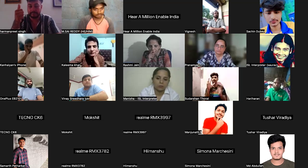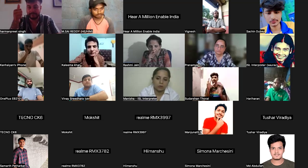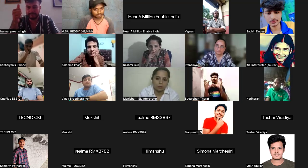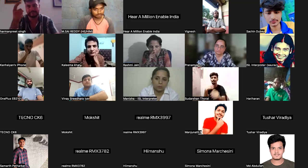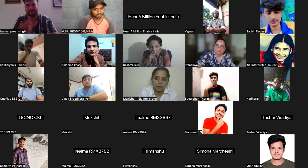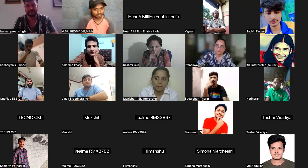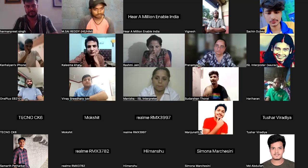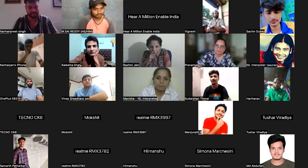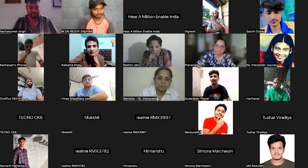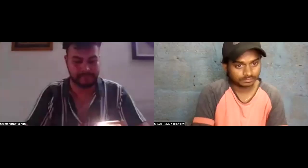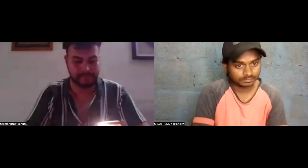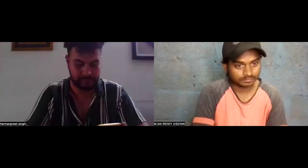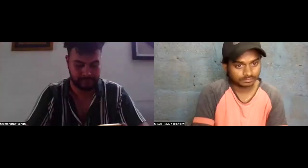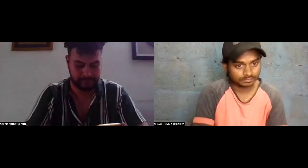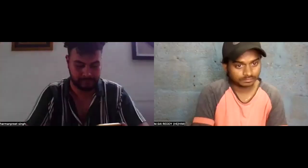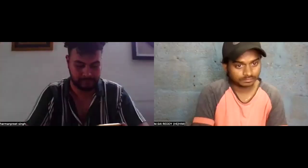internet works properly.